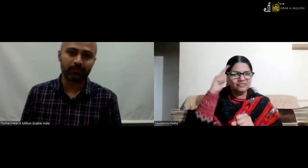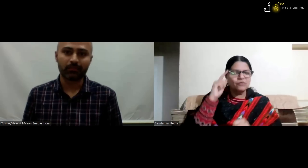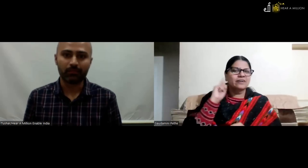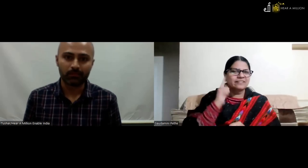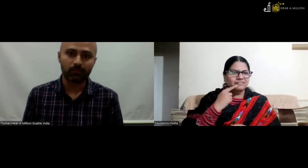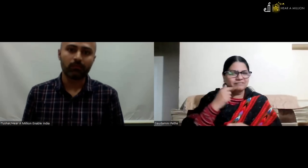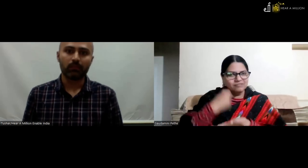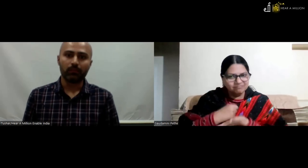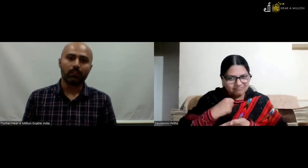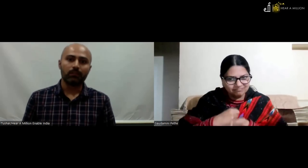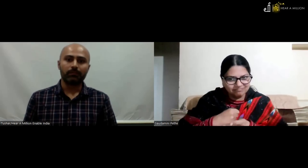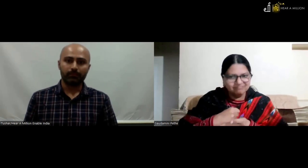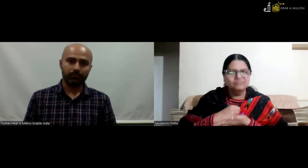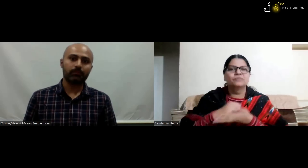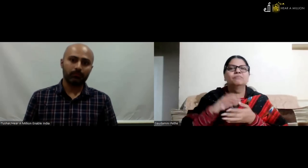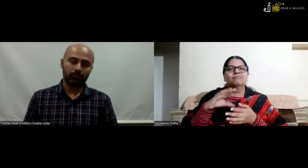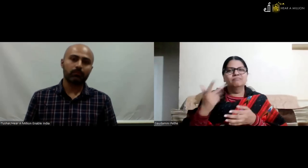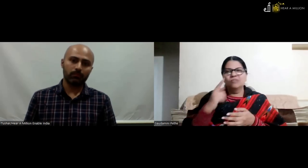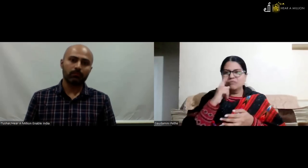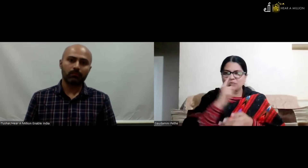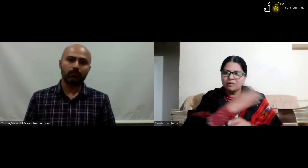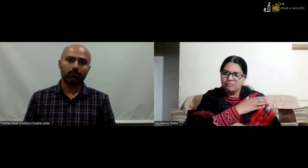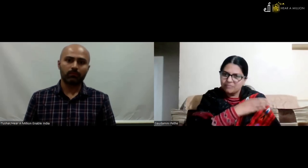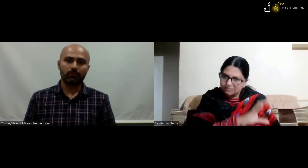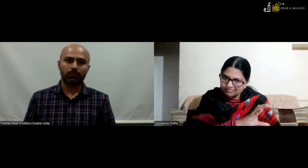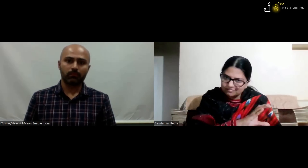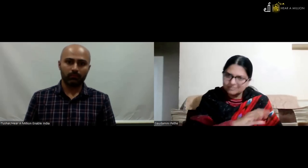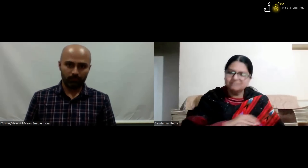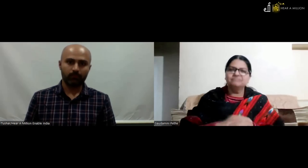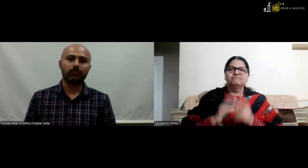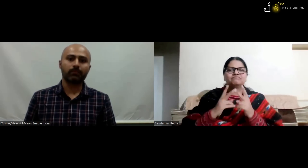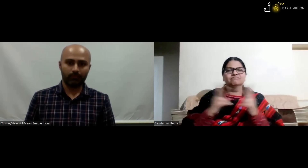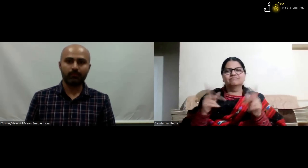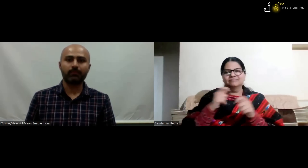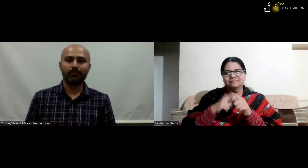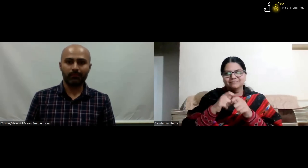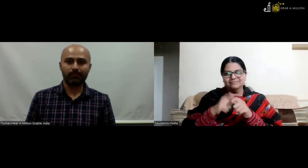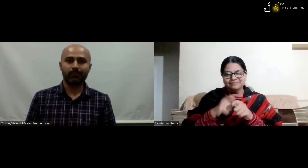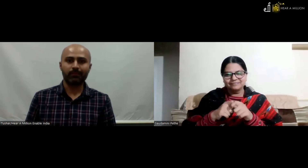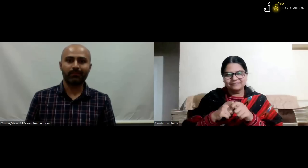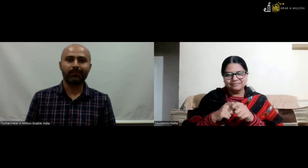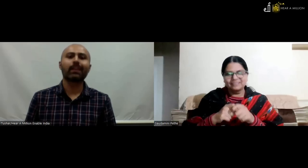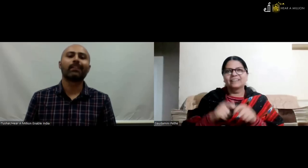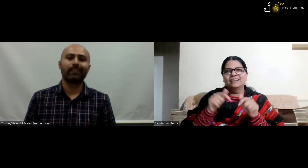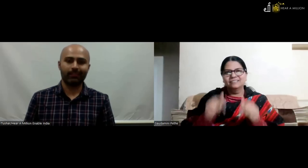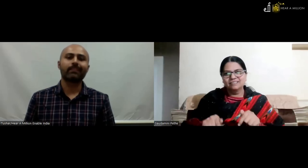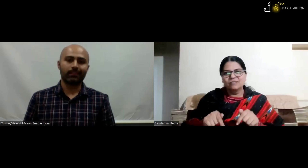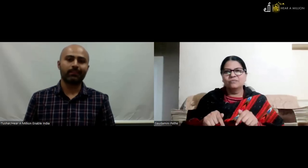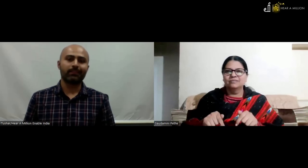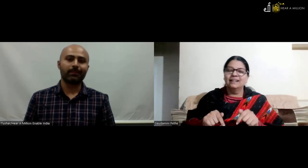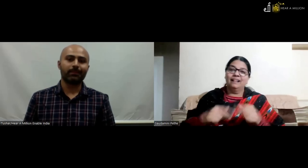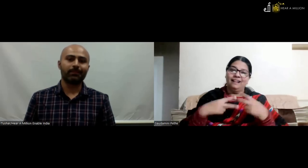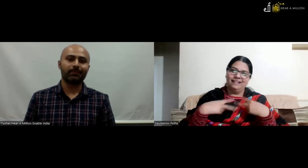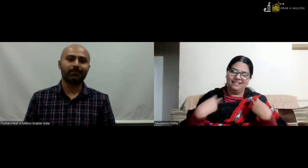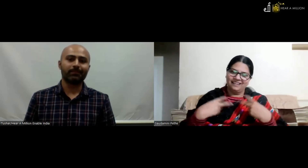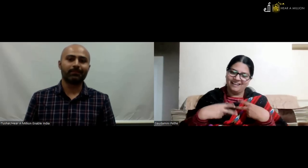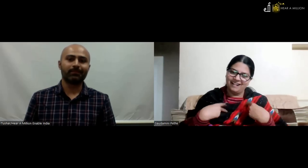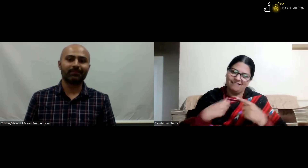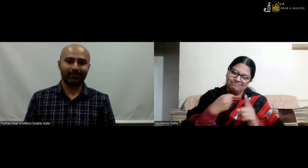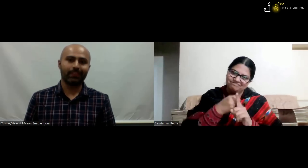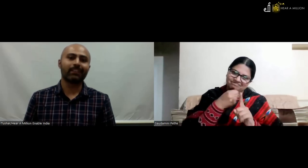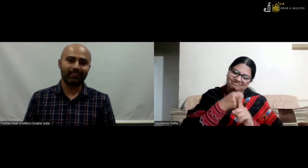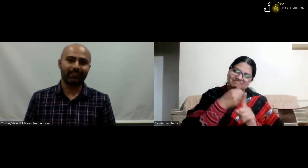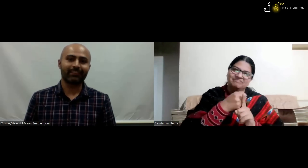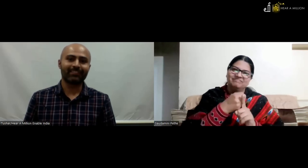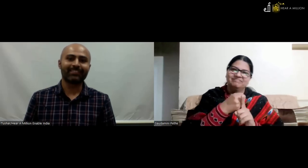So I have fought for my rights, for the deaf people rights and for women empowerment. And I've been working in the multiple